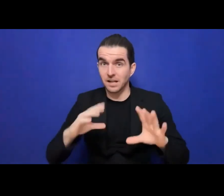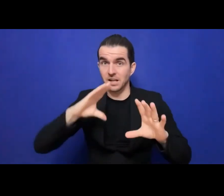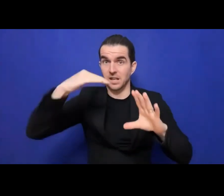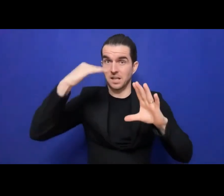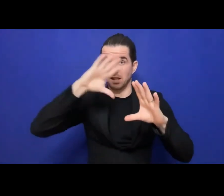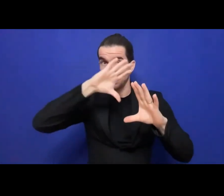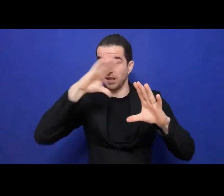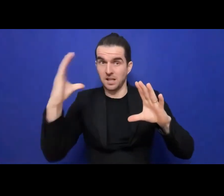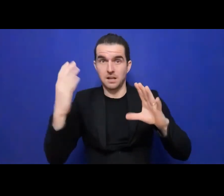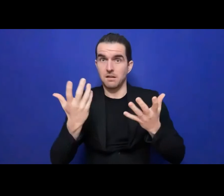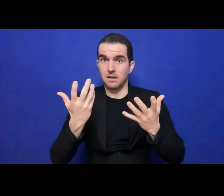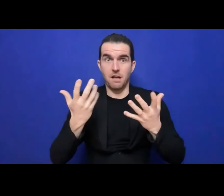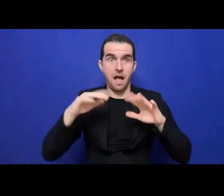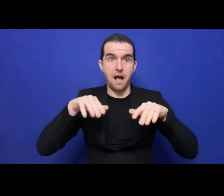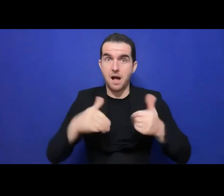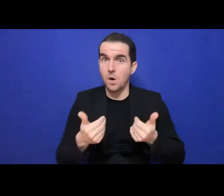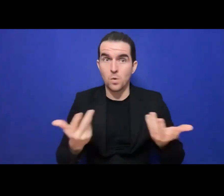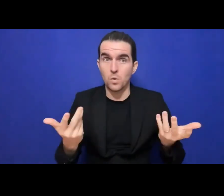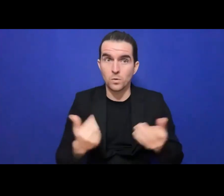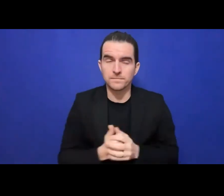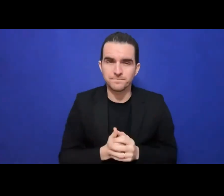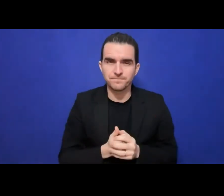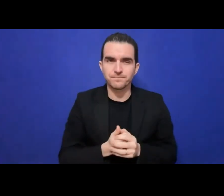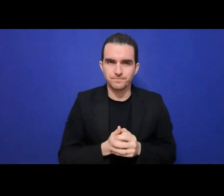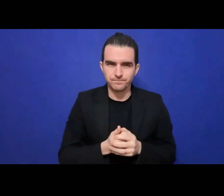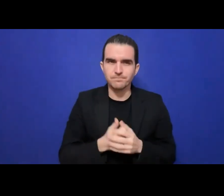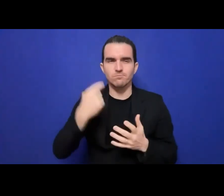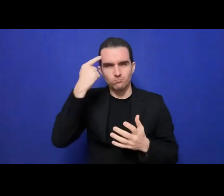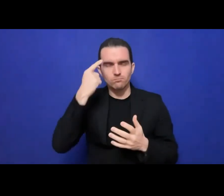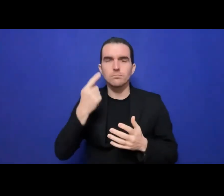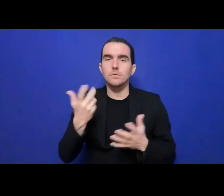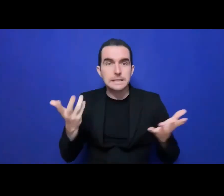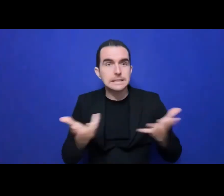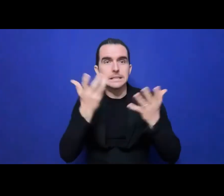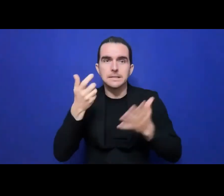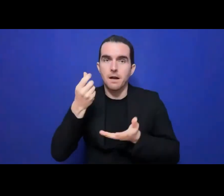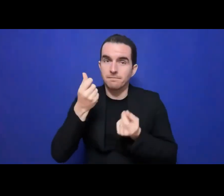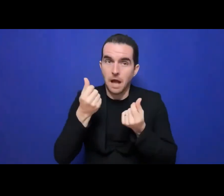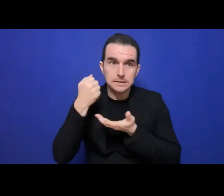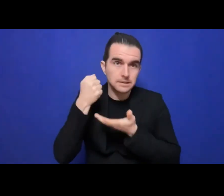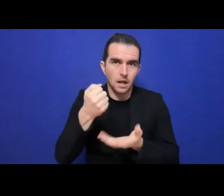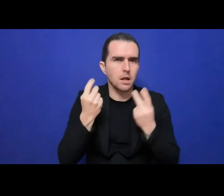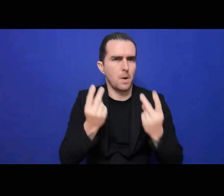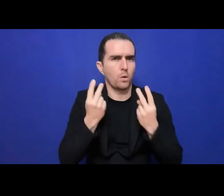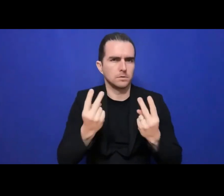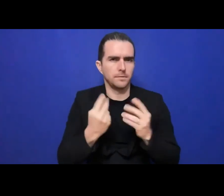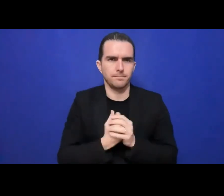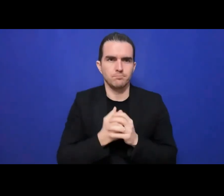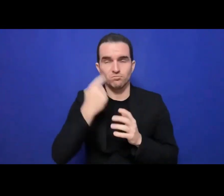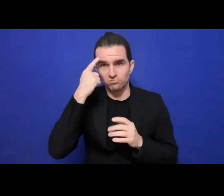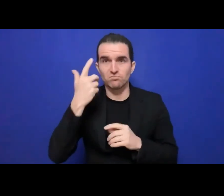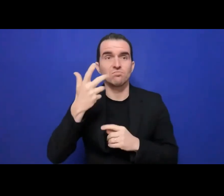their governments to fund, health system strengthening for UHC. And it would be interesting to hear from any of our